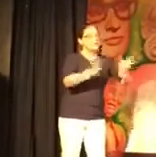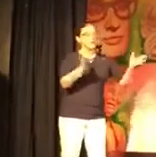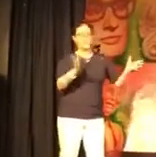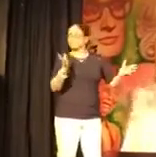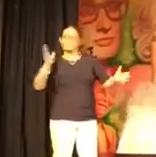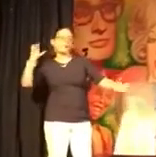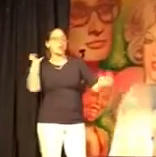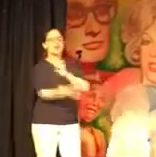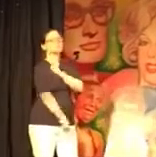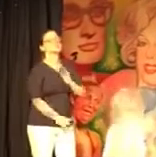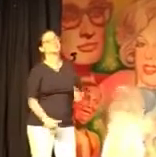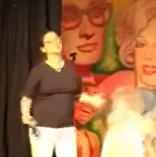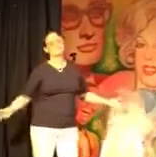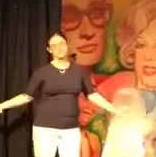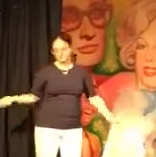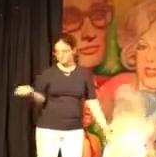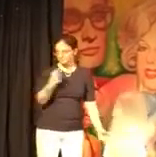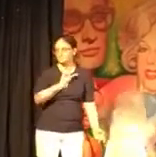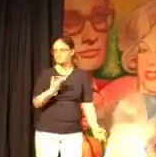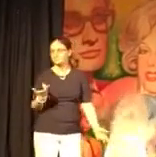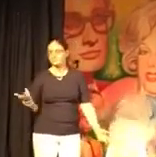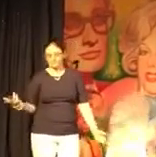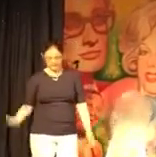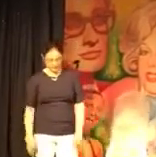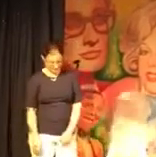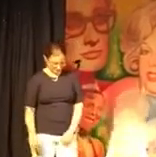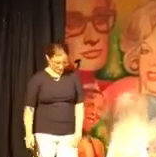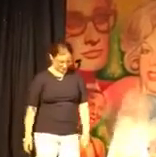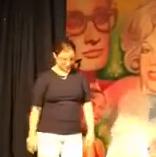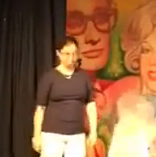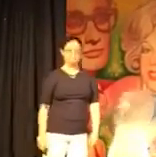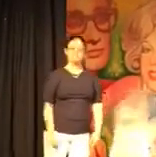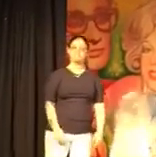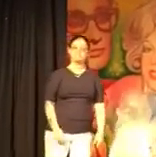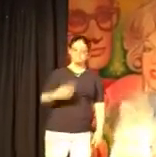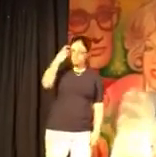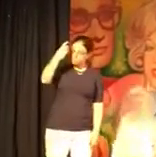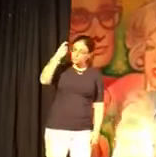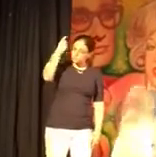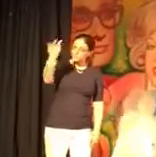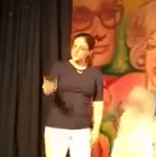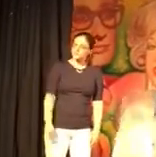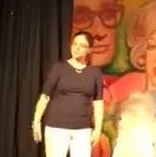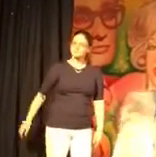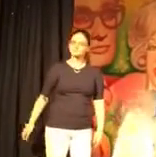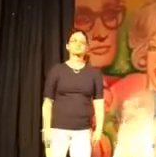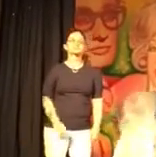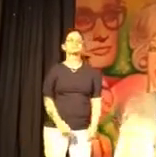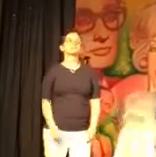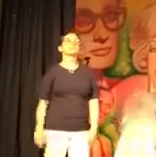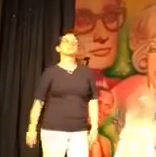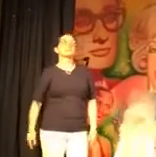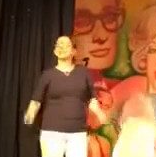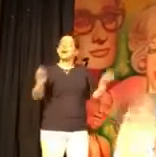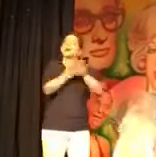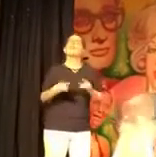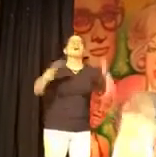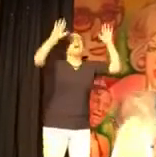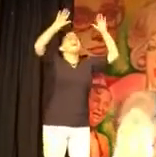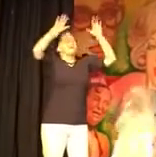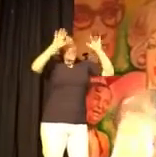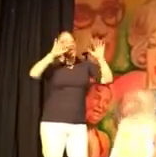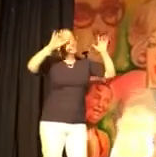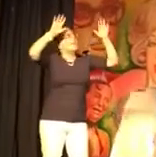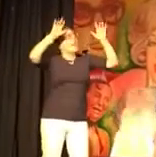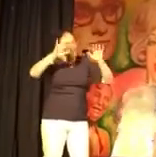two minutes to say And isn't it ironic, don't you see me? It's a